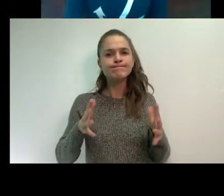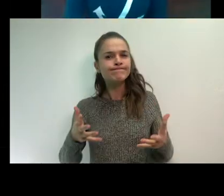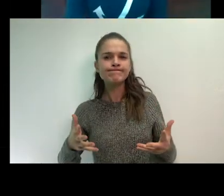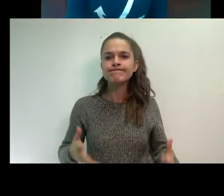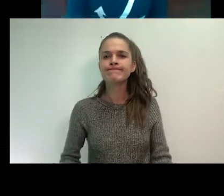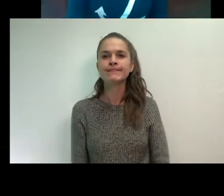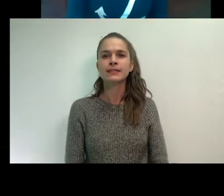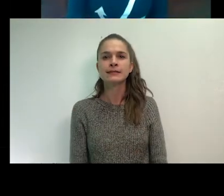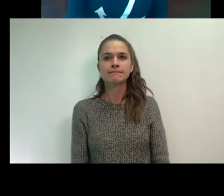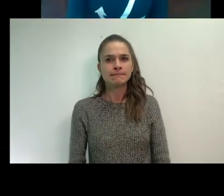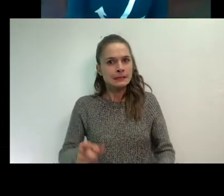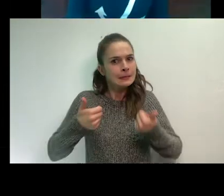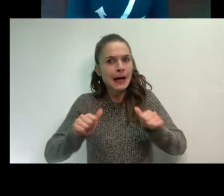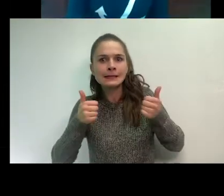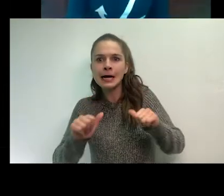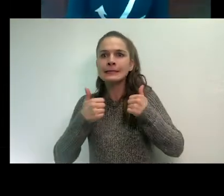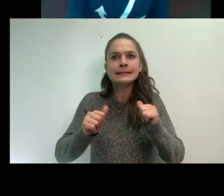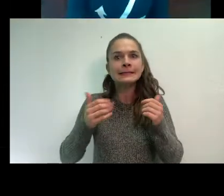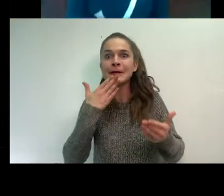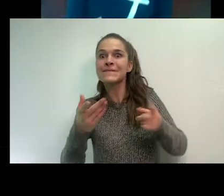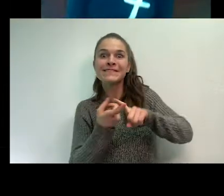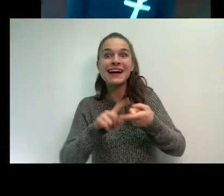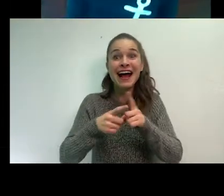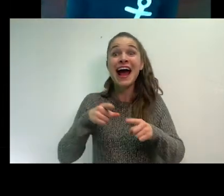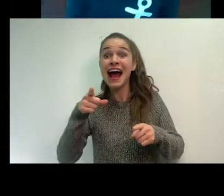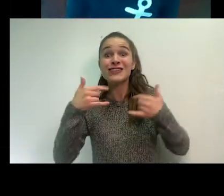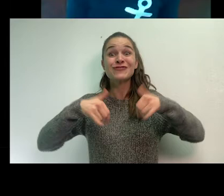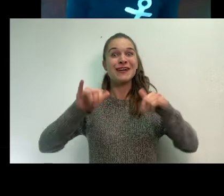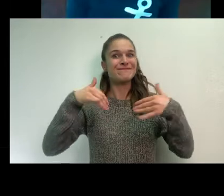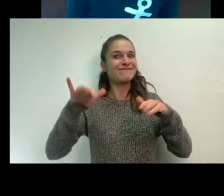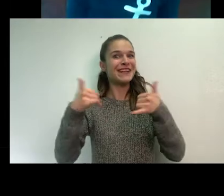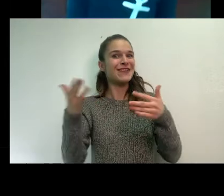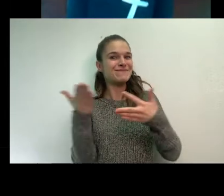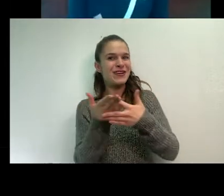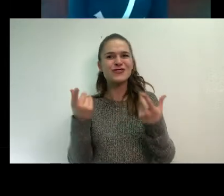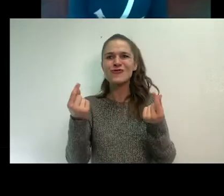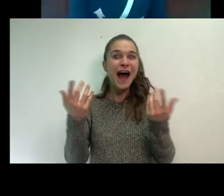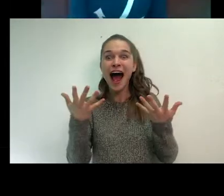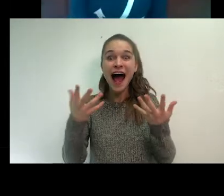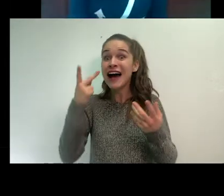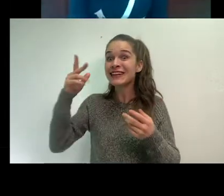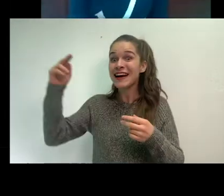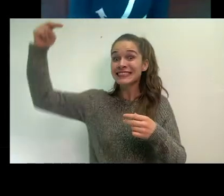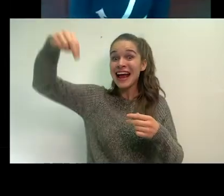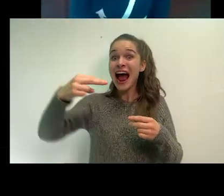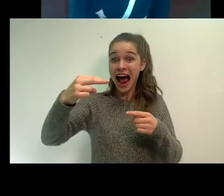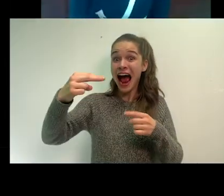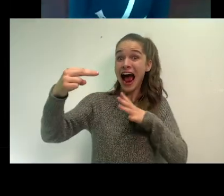She tried hard to make friends at recess. What's she doing? She's at the end of the slide like